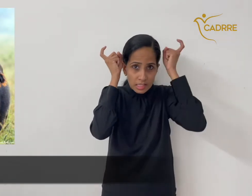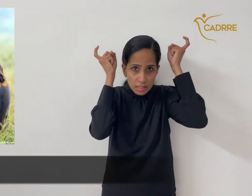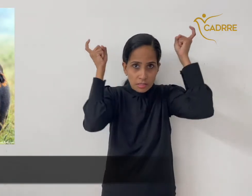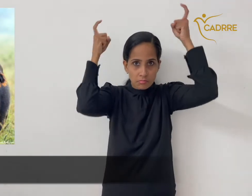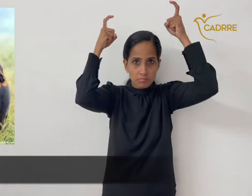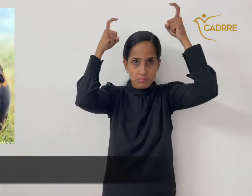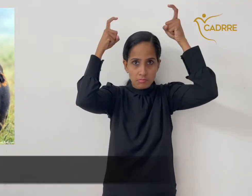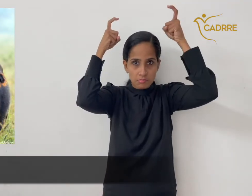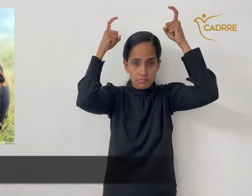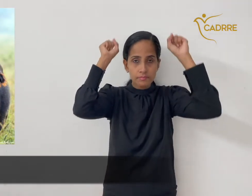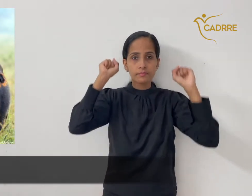Buffalo.